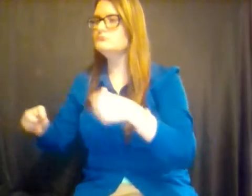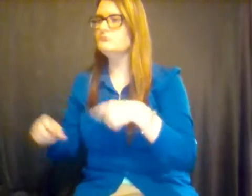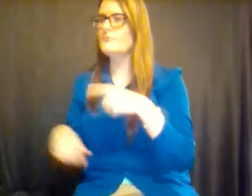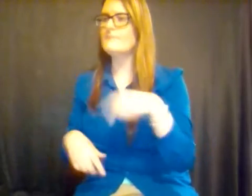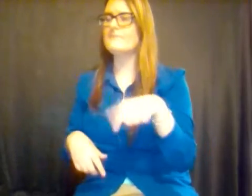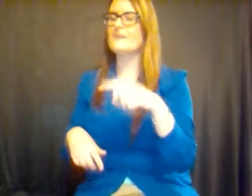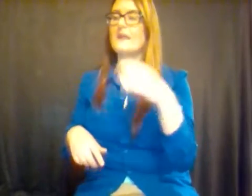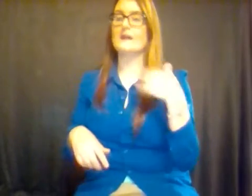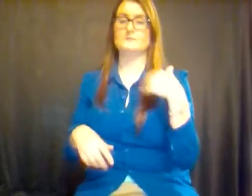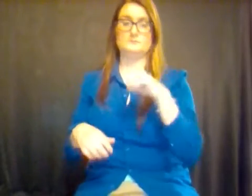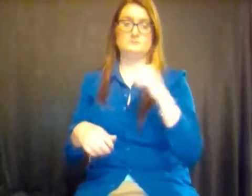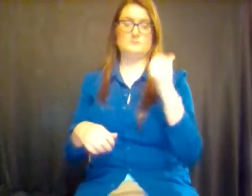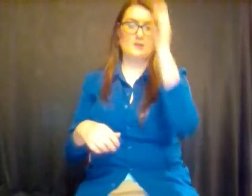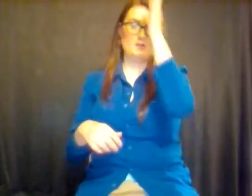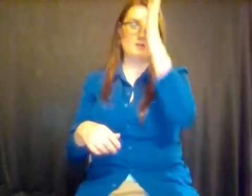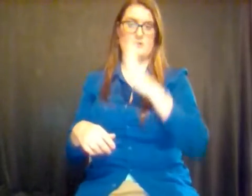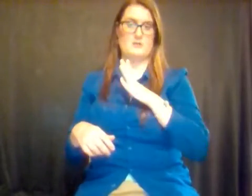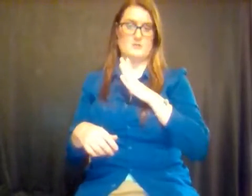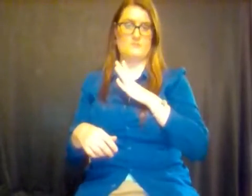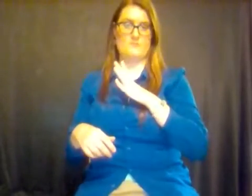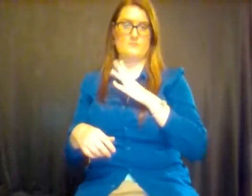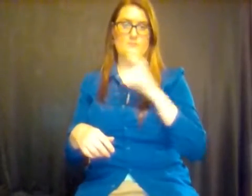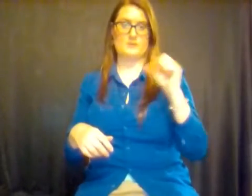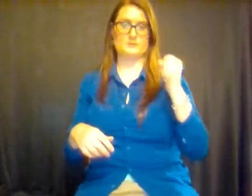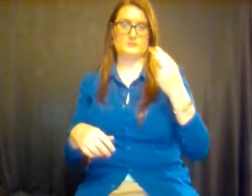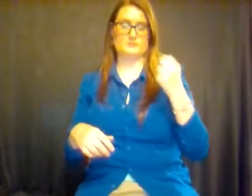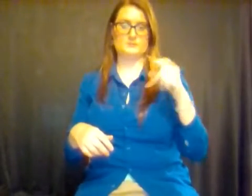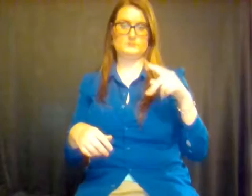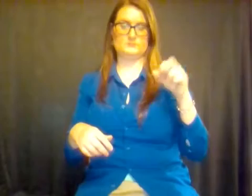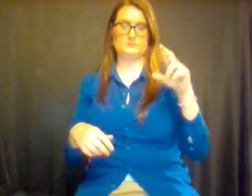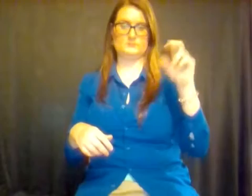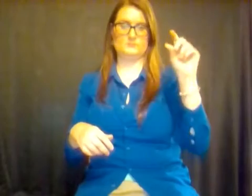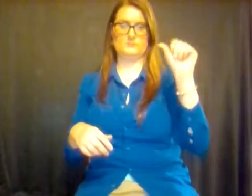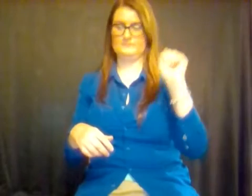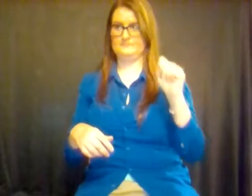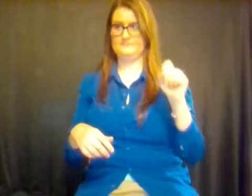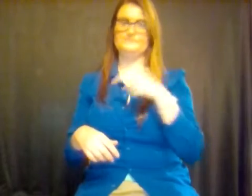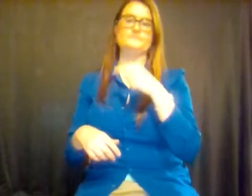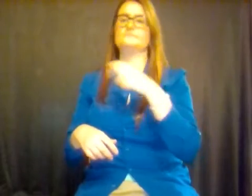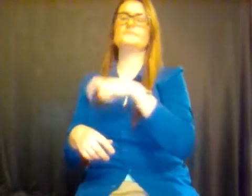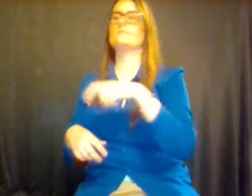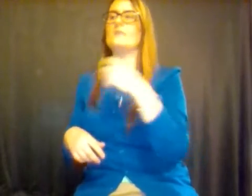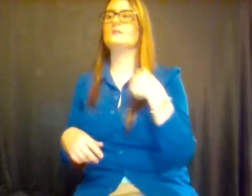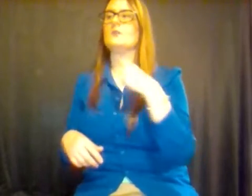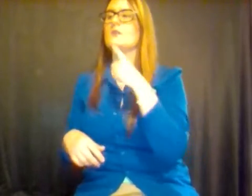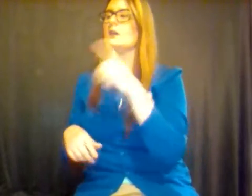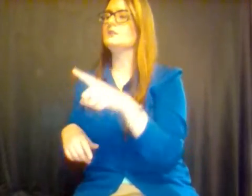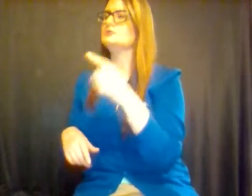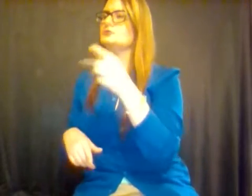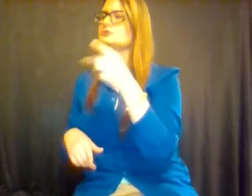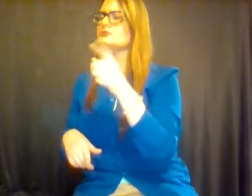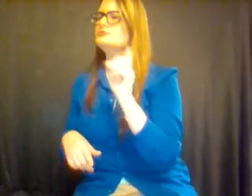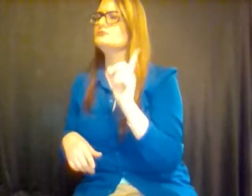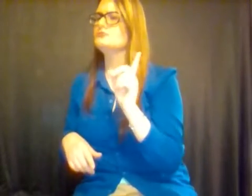Laban?" "Yes, indeed," replied the shepherds. "We know Laban, we do. He lives nearby. Look, see, here comes one of